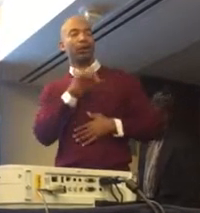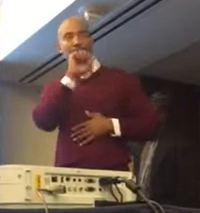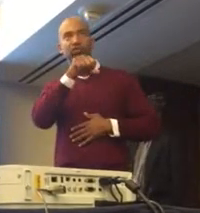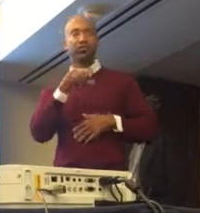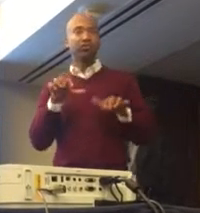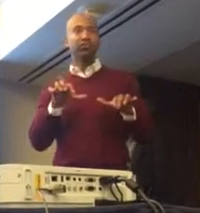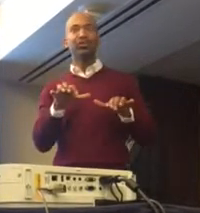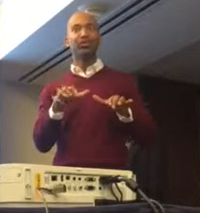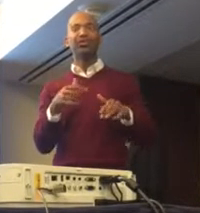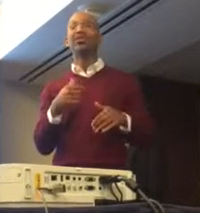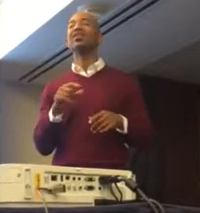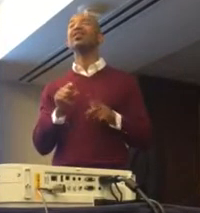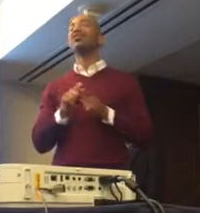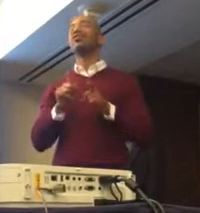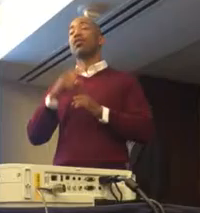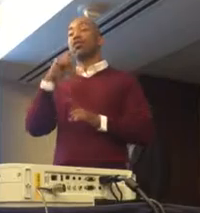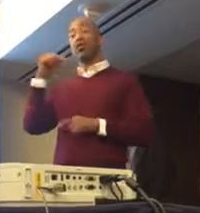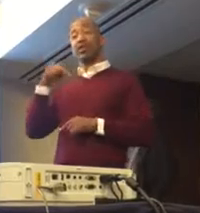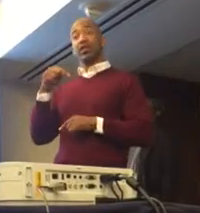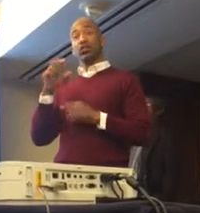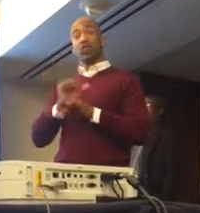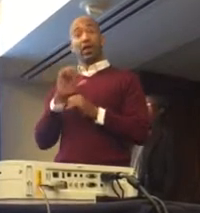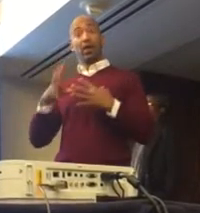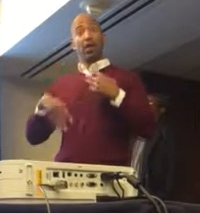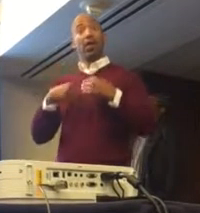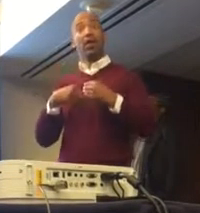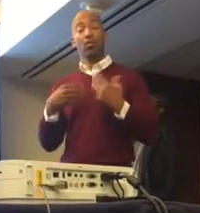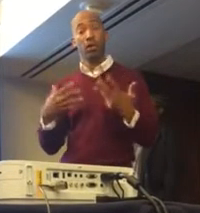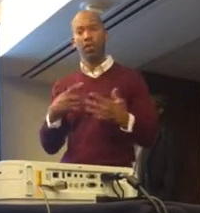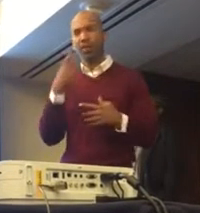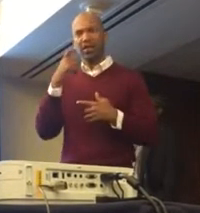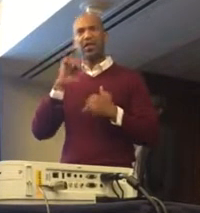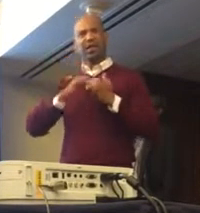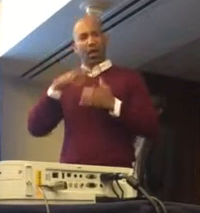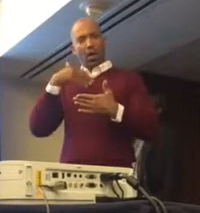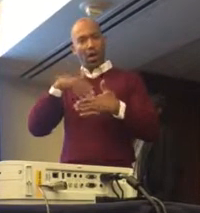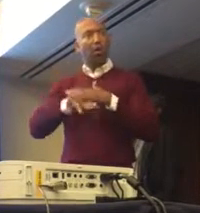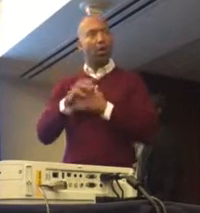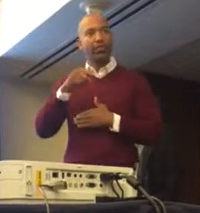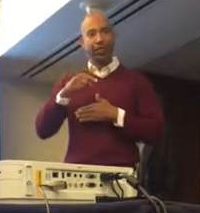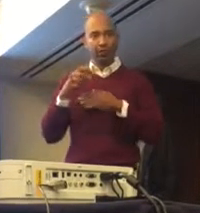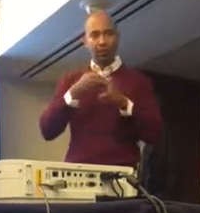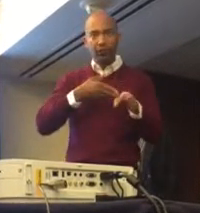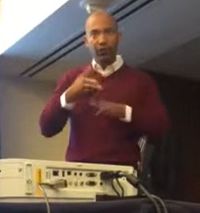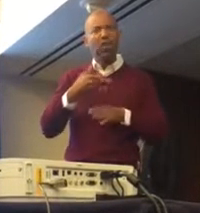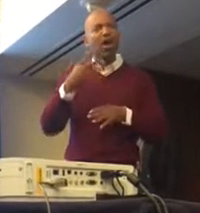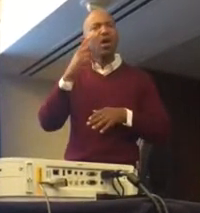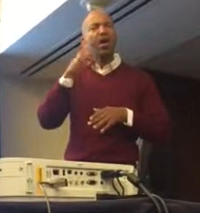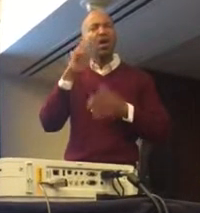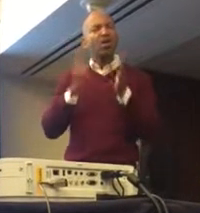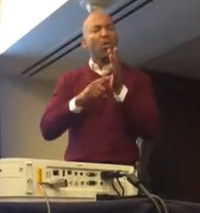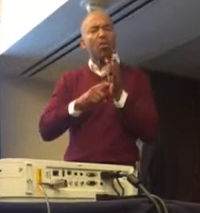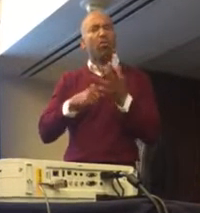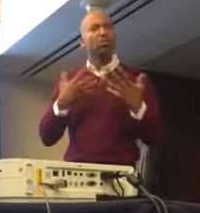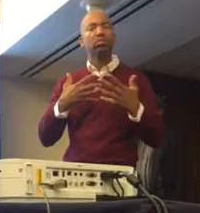I bring specifically to this work is because that is how I came into it. I quickly found that there were so